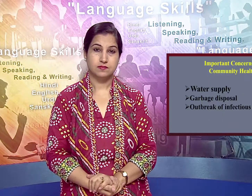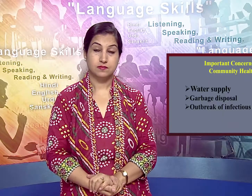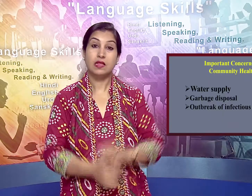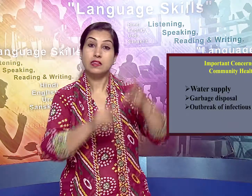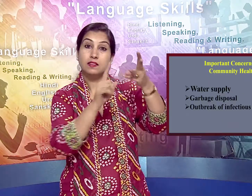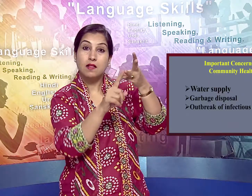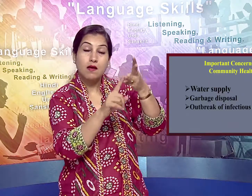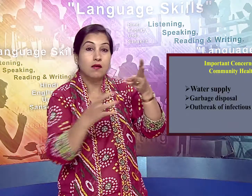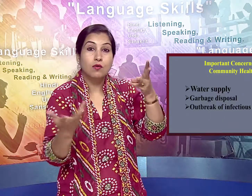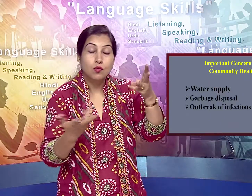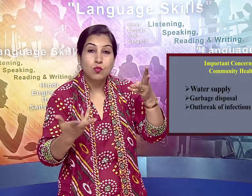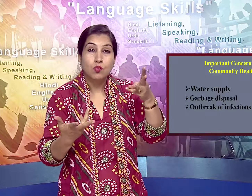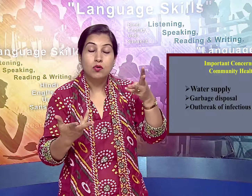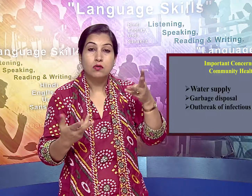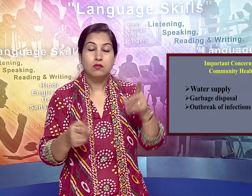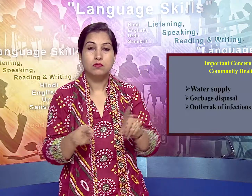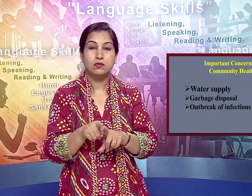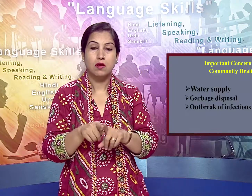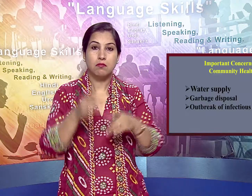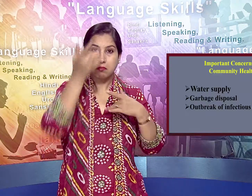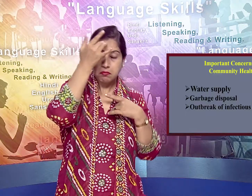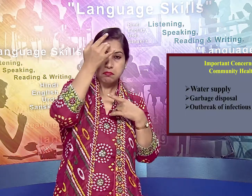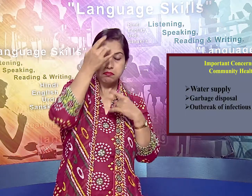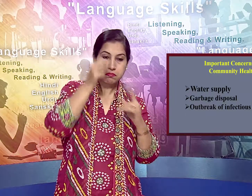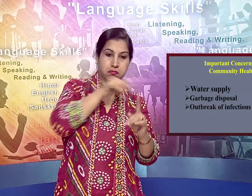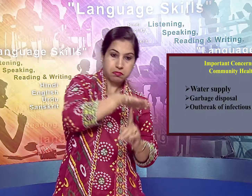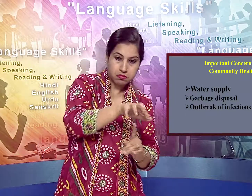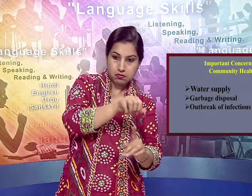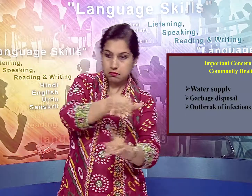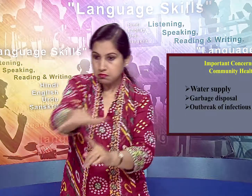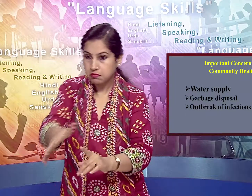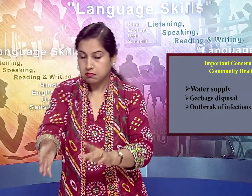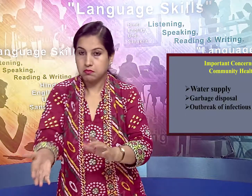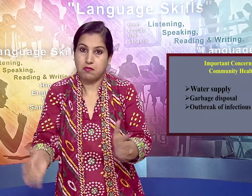The third point is outbreak of an infectious disease.